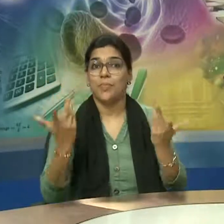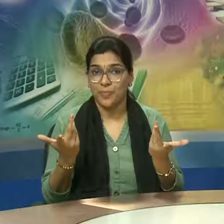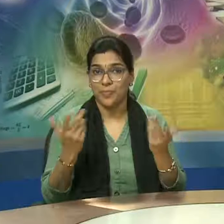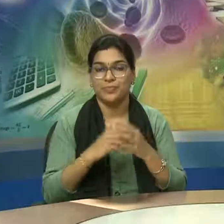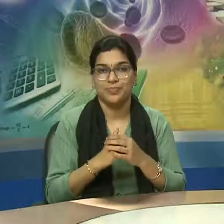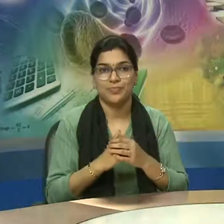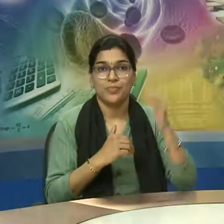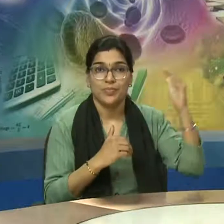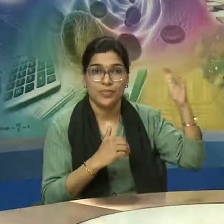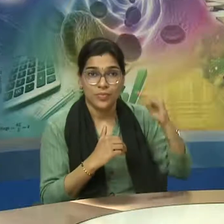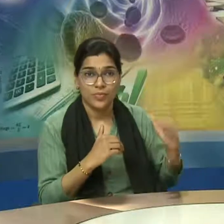I,